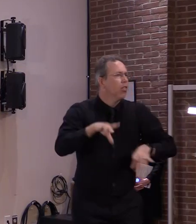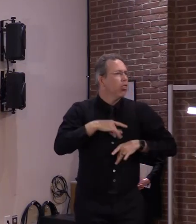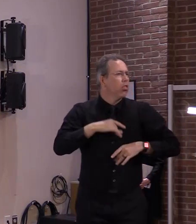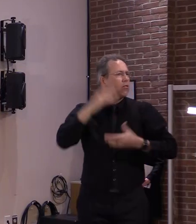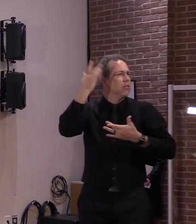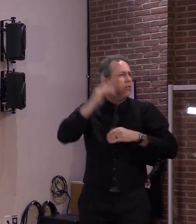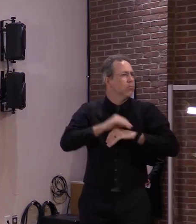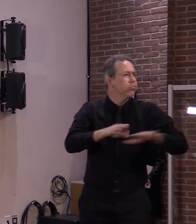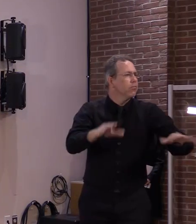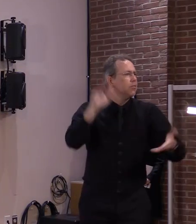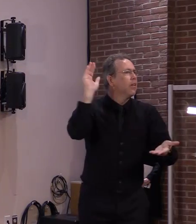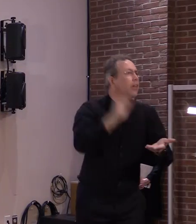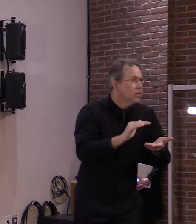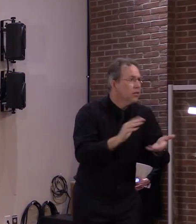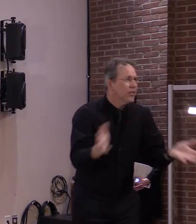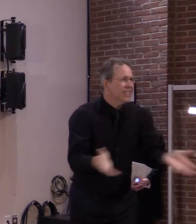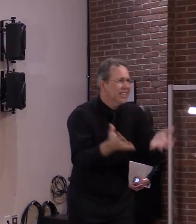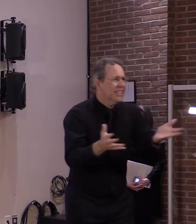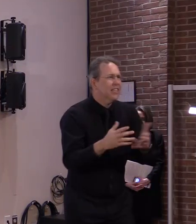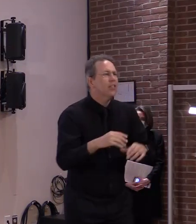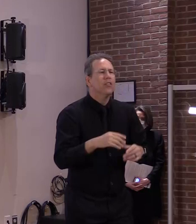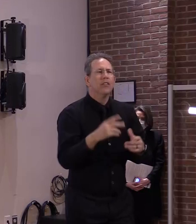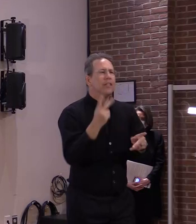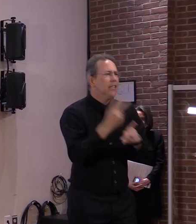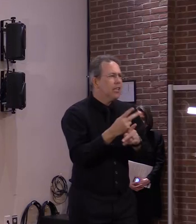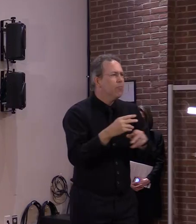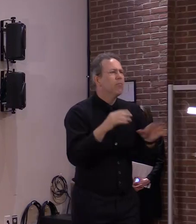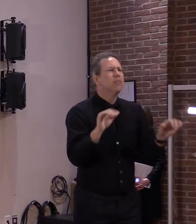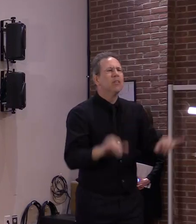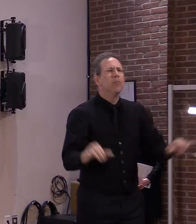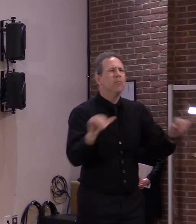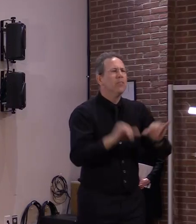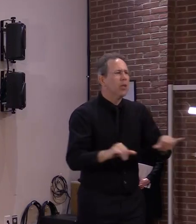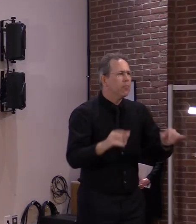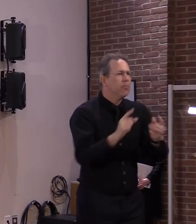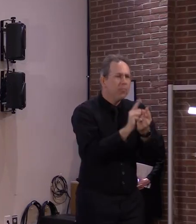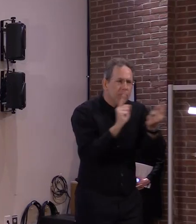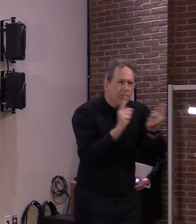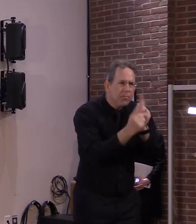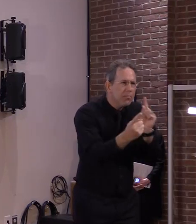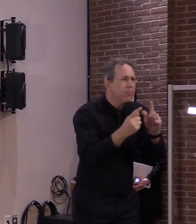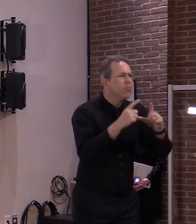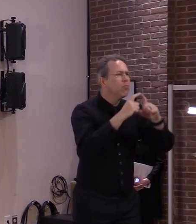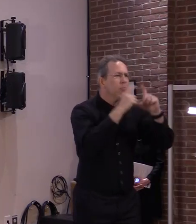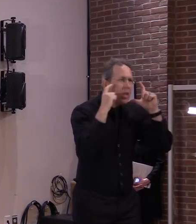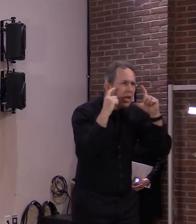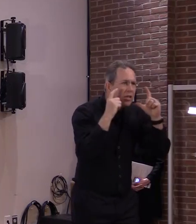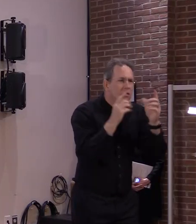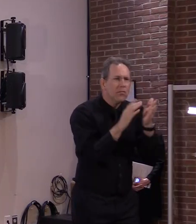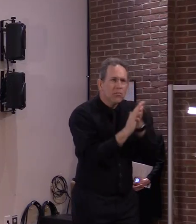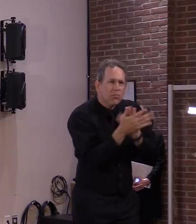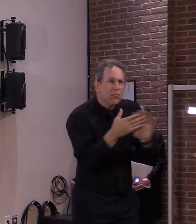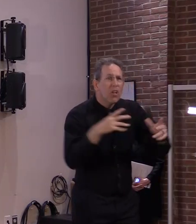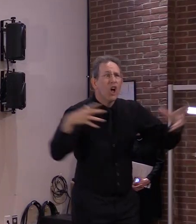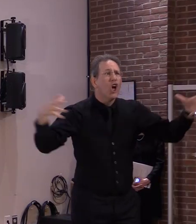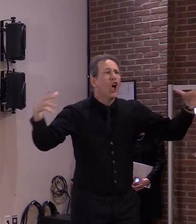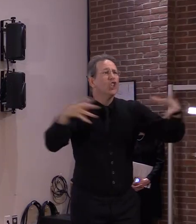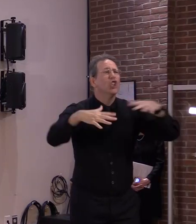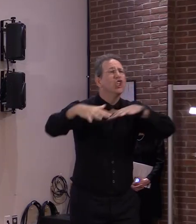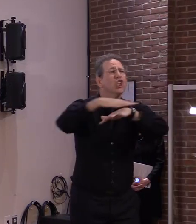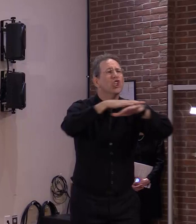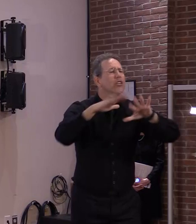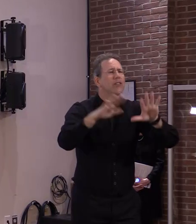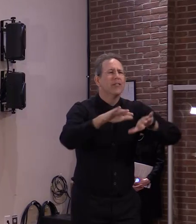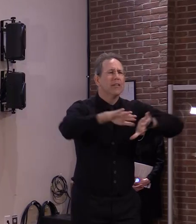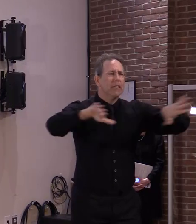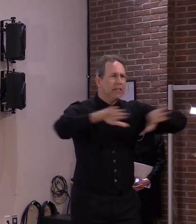prevention efforts up. Wearing masks, keeping a distance, and avoiding crowds in public until we get closer to that